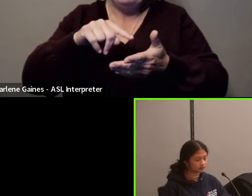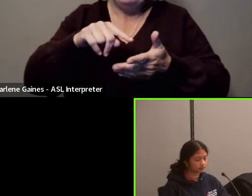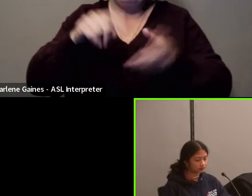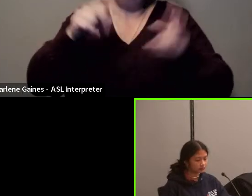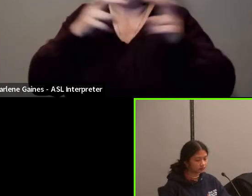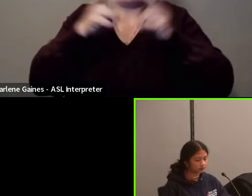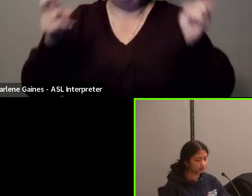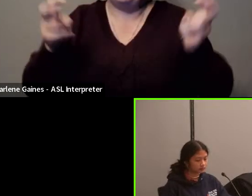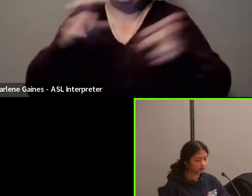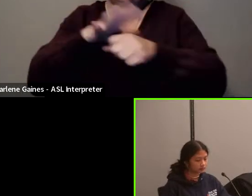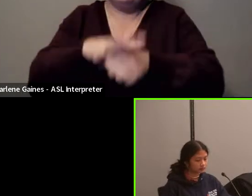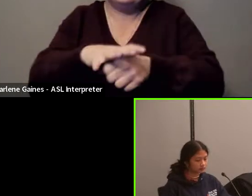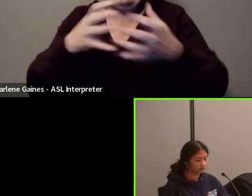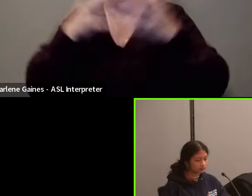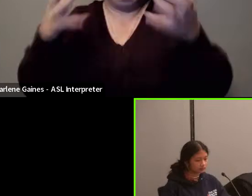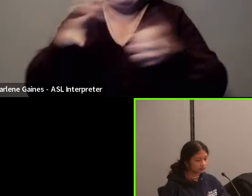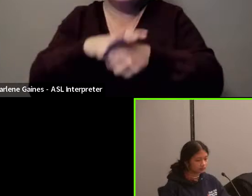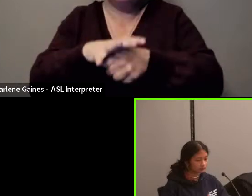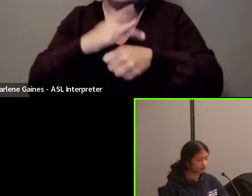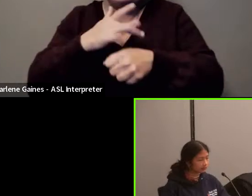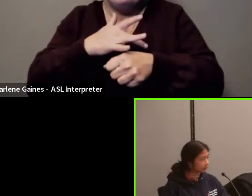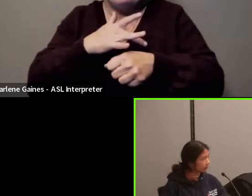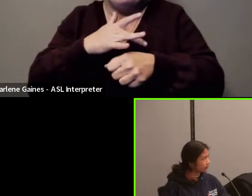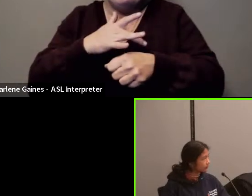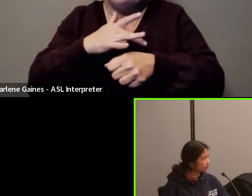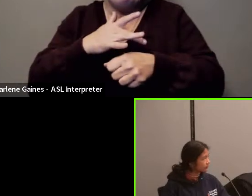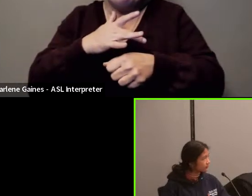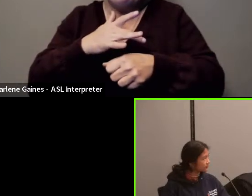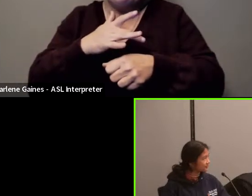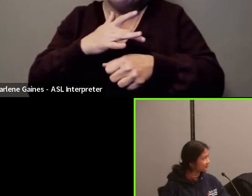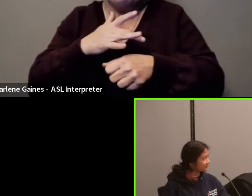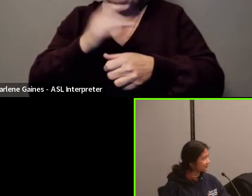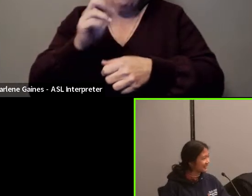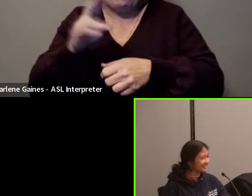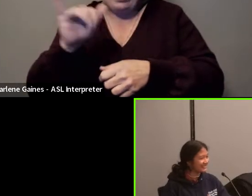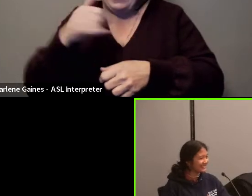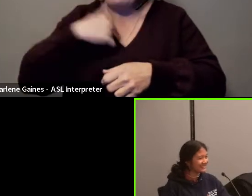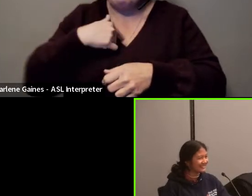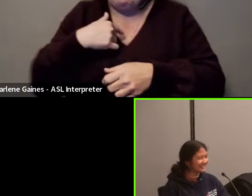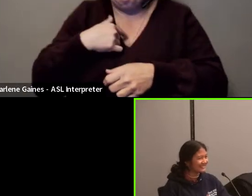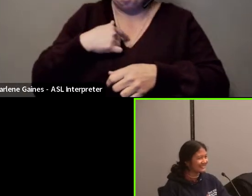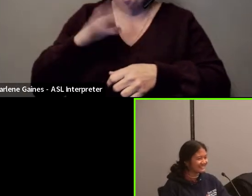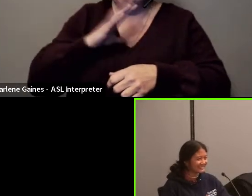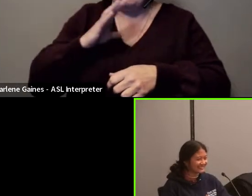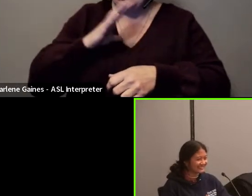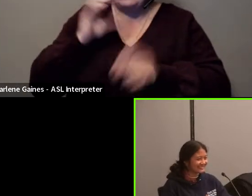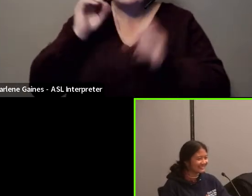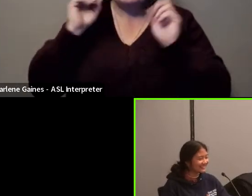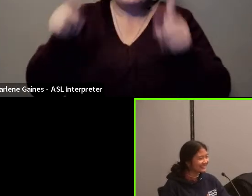very, very stressful. Or if you're like me, it's pretty easy. It's fine. I'll be A-okay.